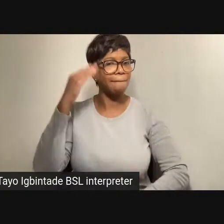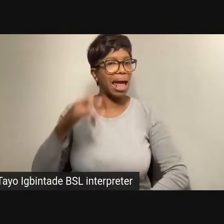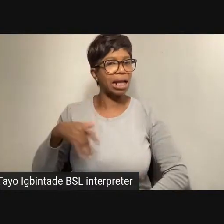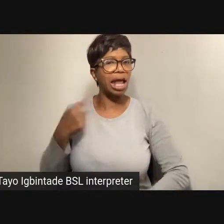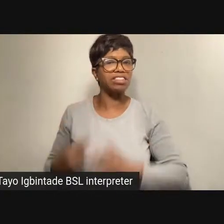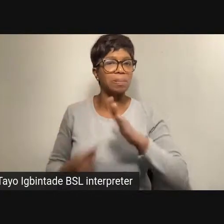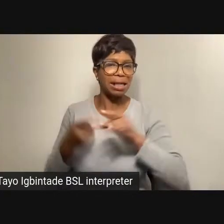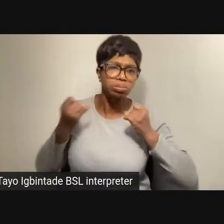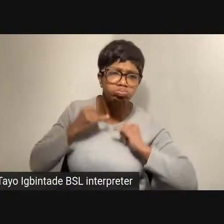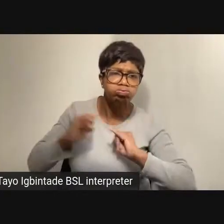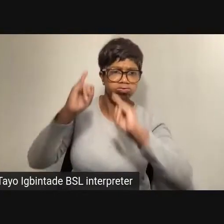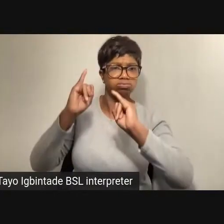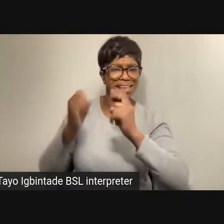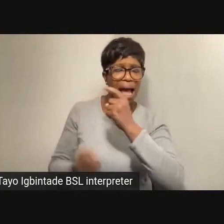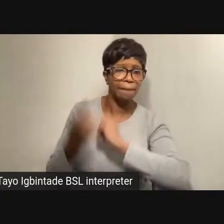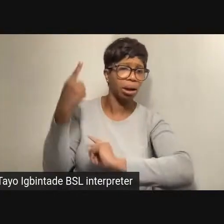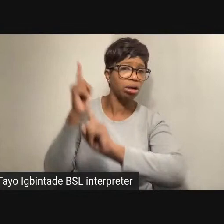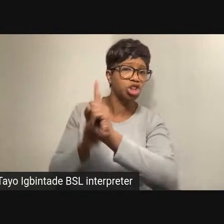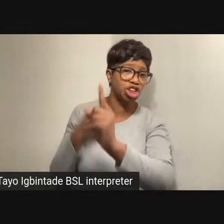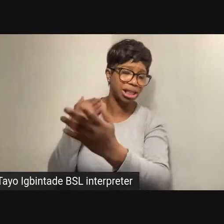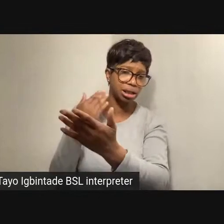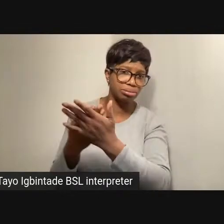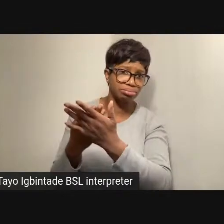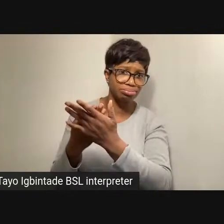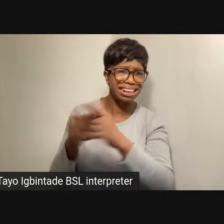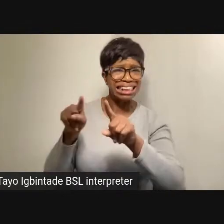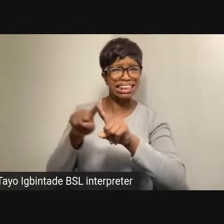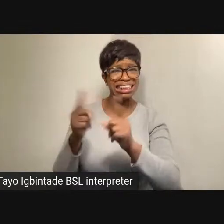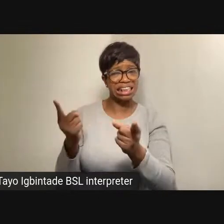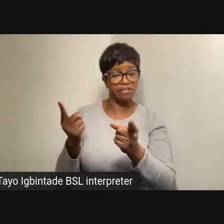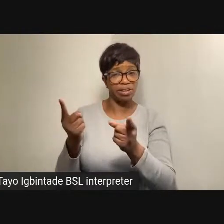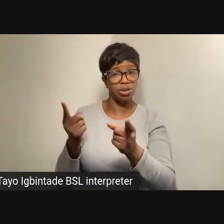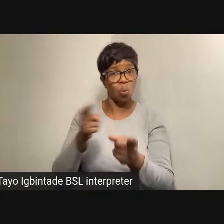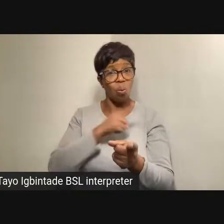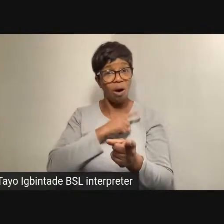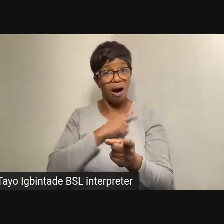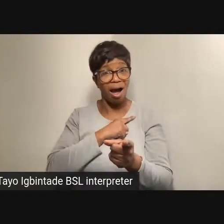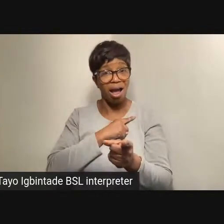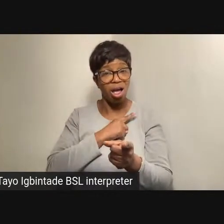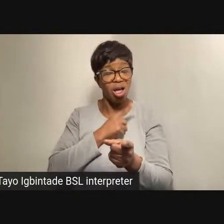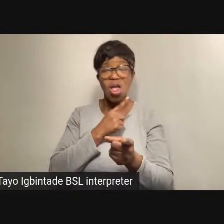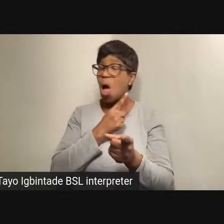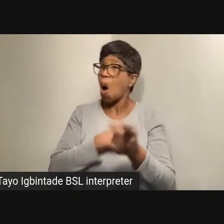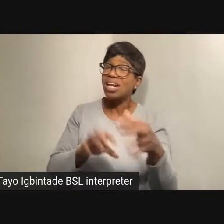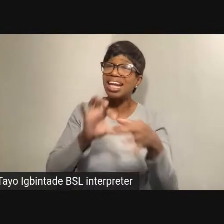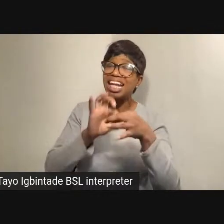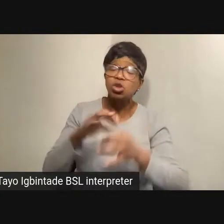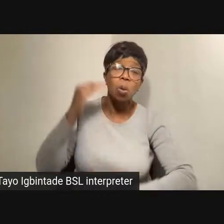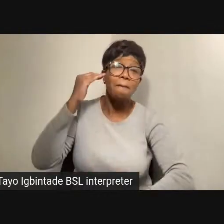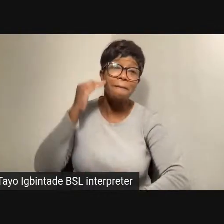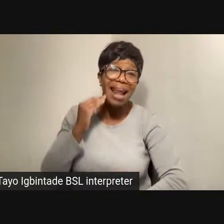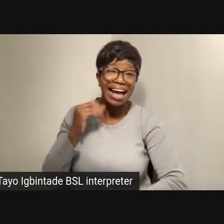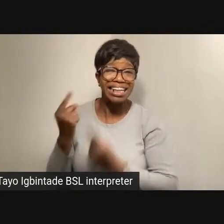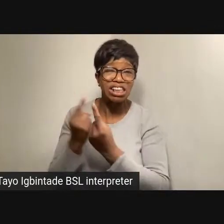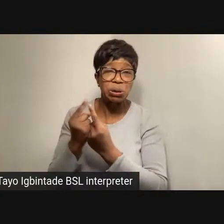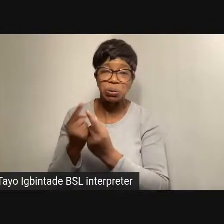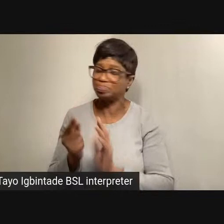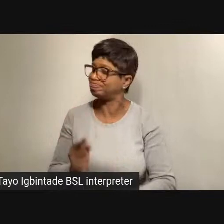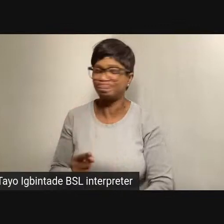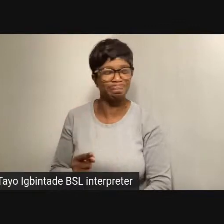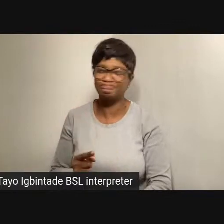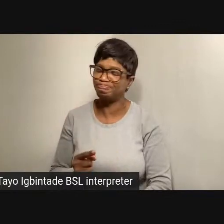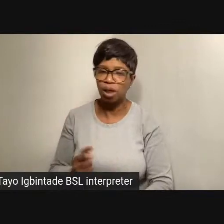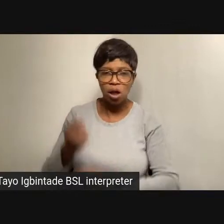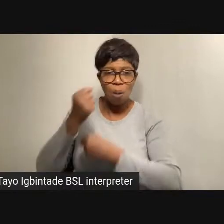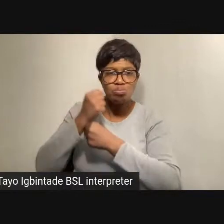place across the world last year were different in that they were not only about Blackness. The protests